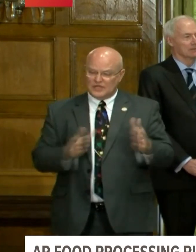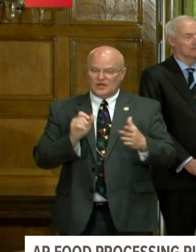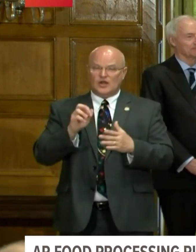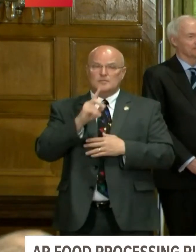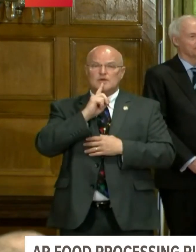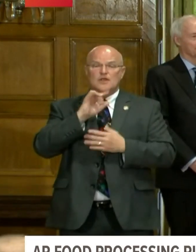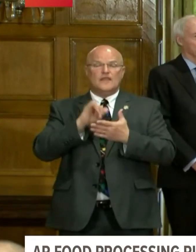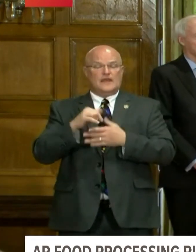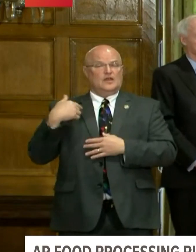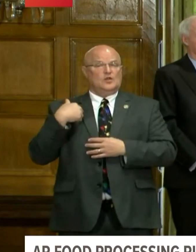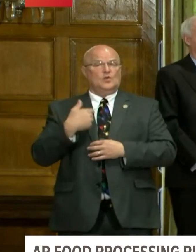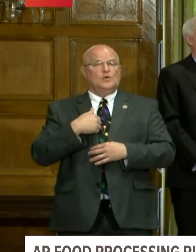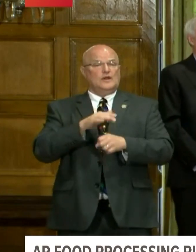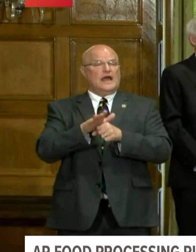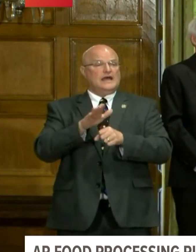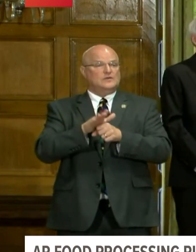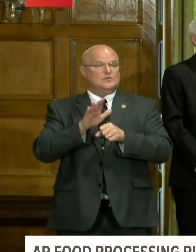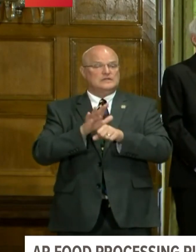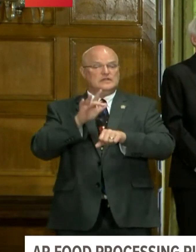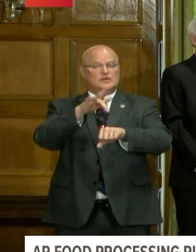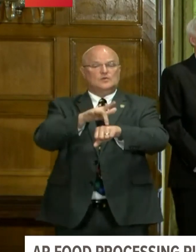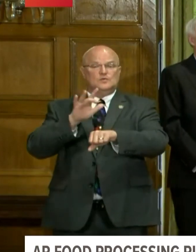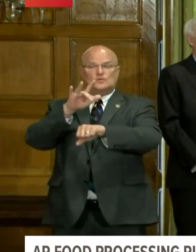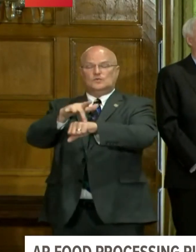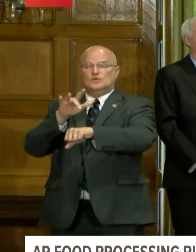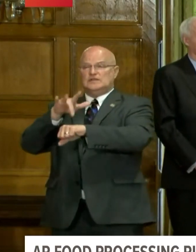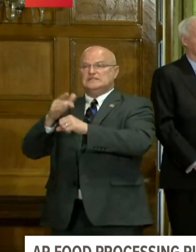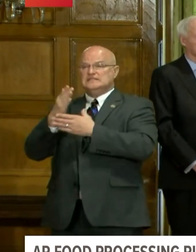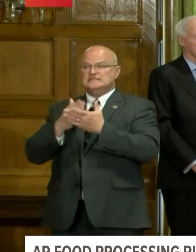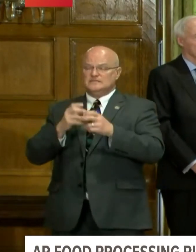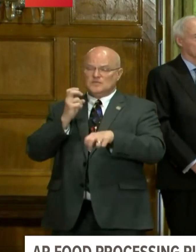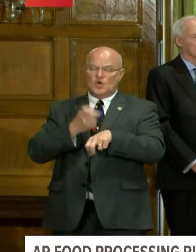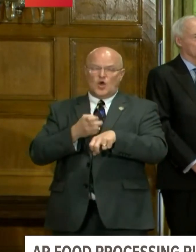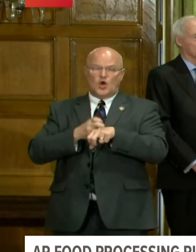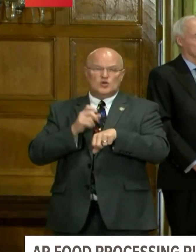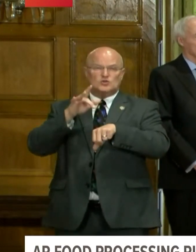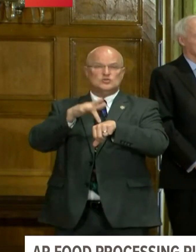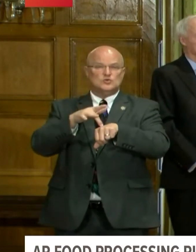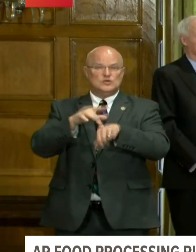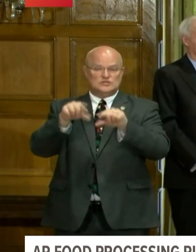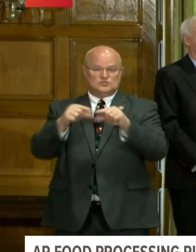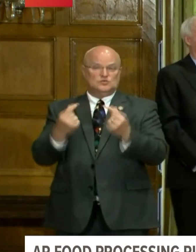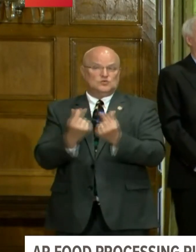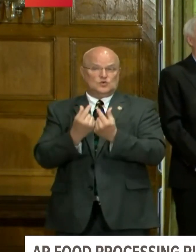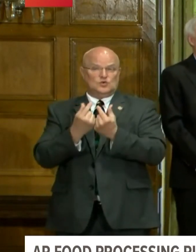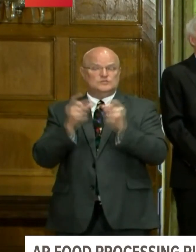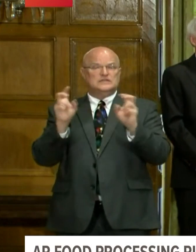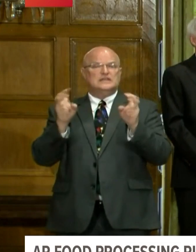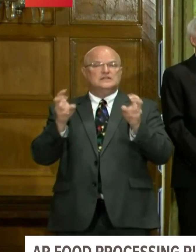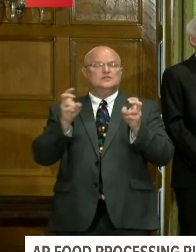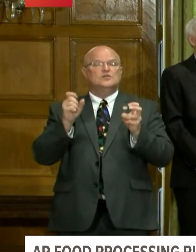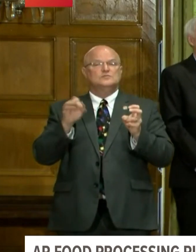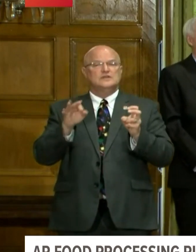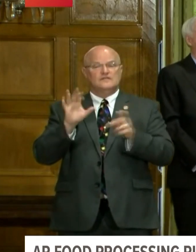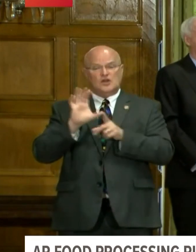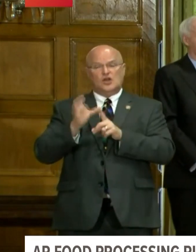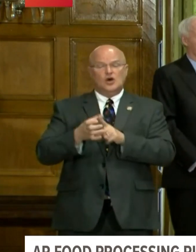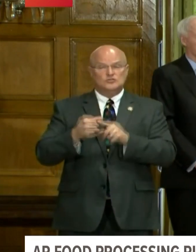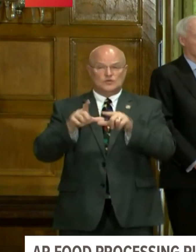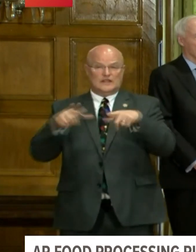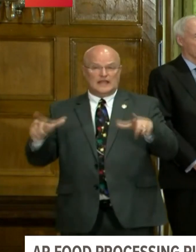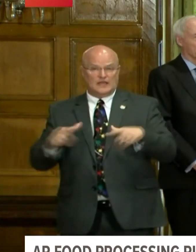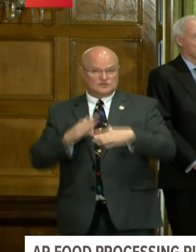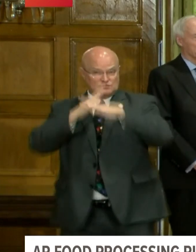to make sure that we are adequately reaching some of the harder to reach groups in terms of culture and